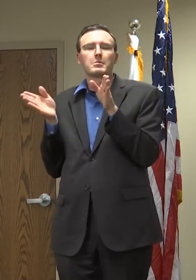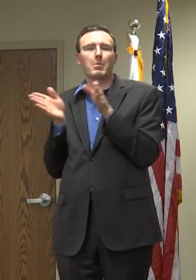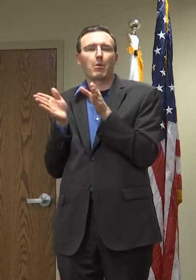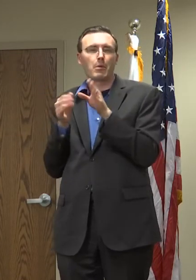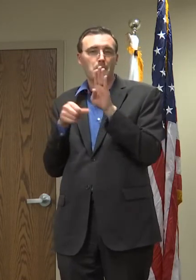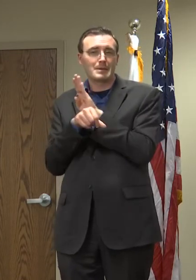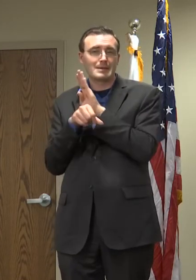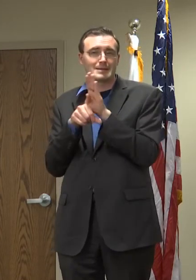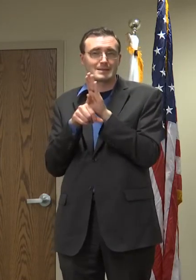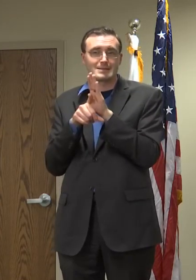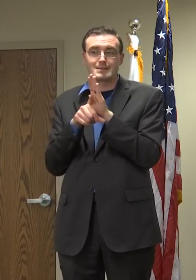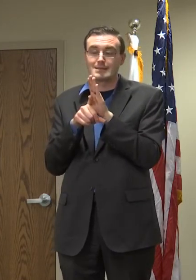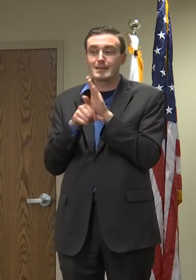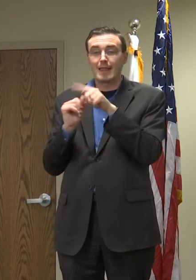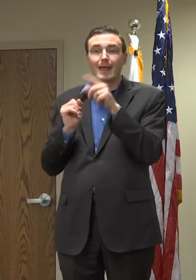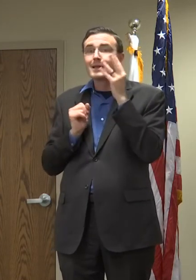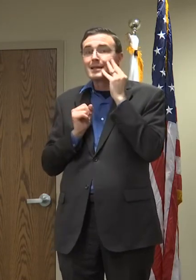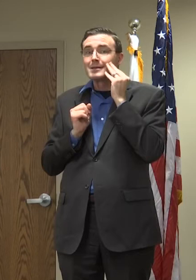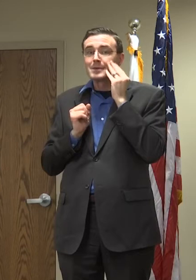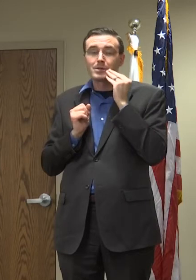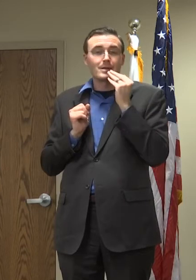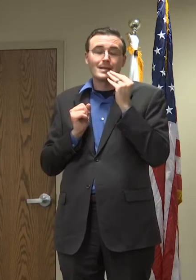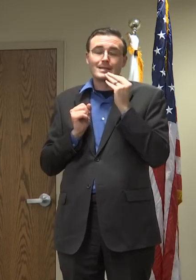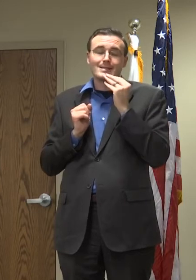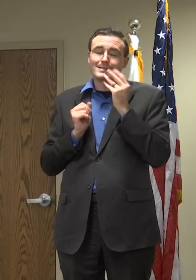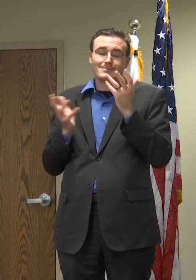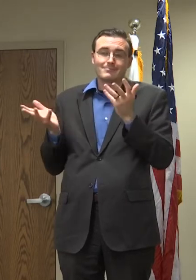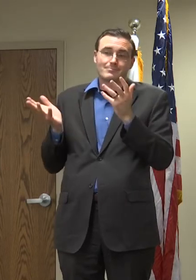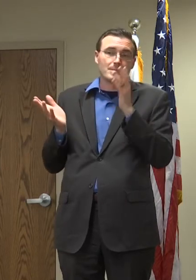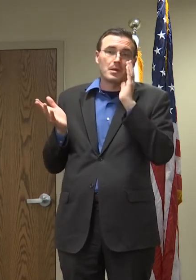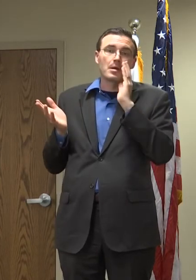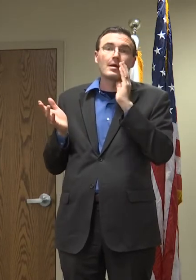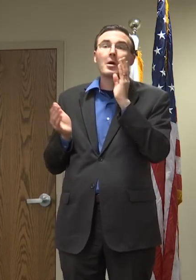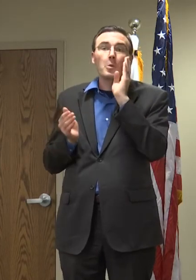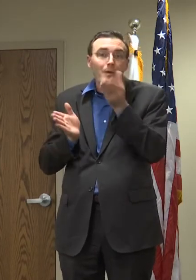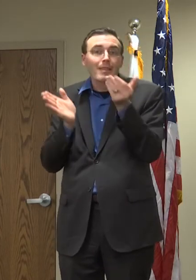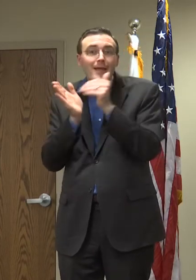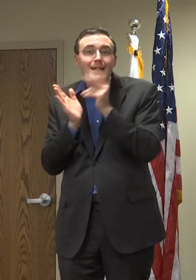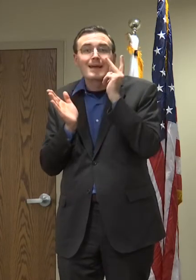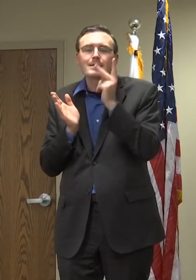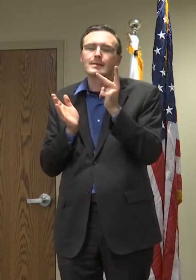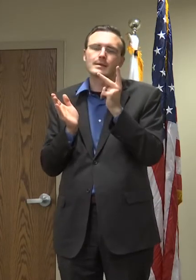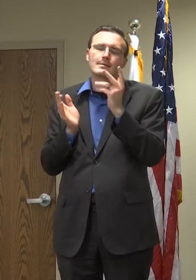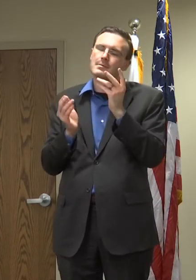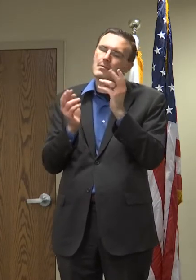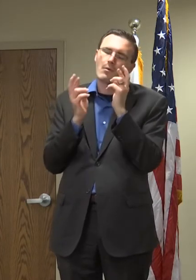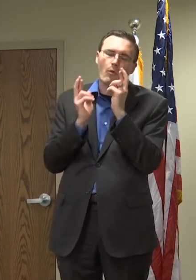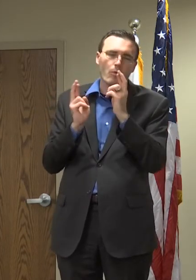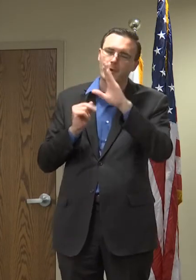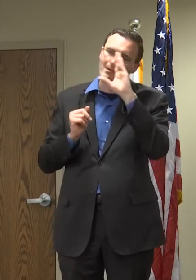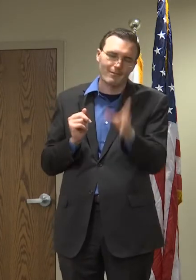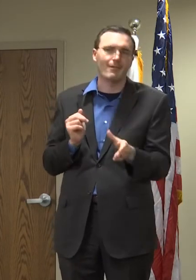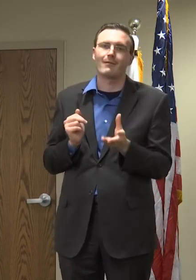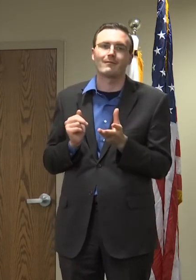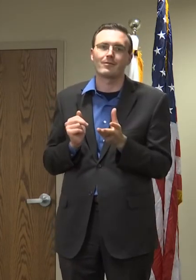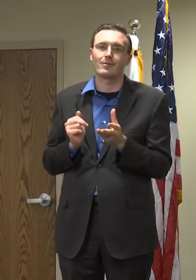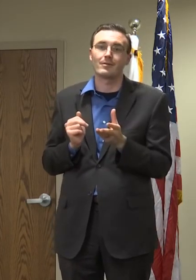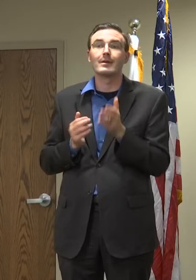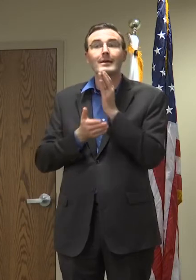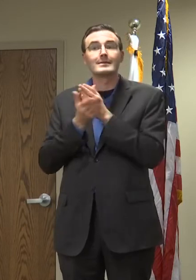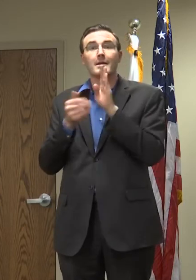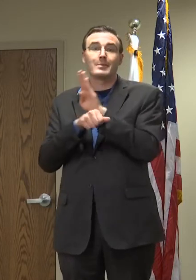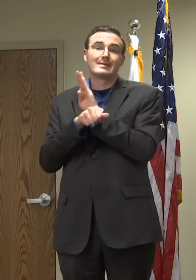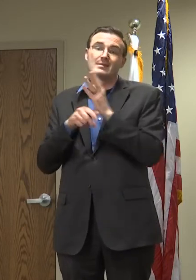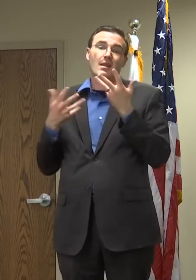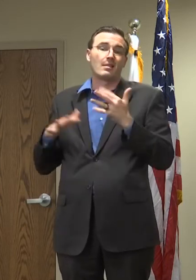I hope we'll never see again. And to ask them to do it twice, I think would be incredibly difficult. We've lost some businesses